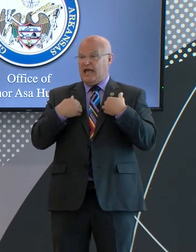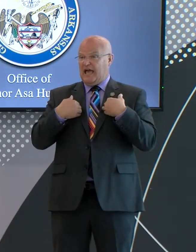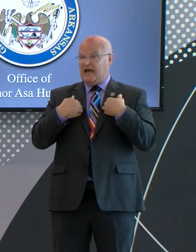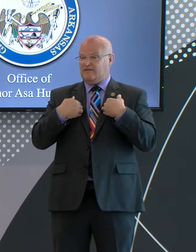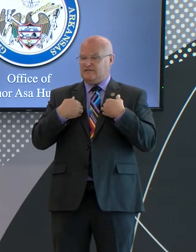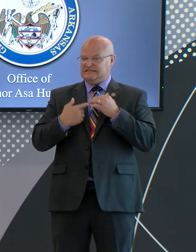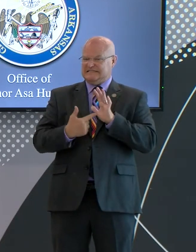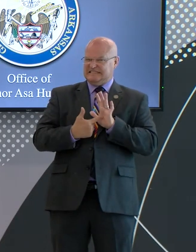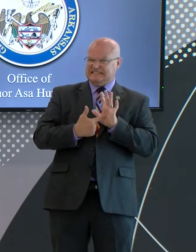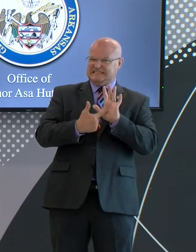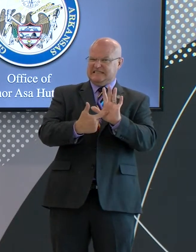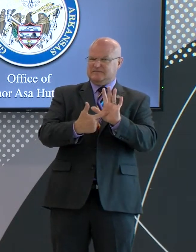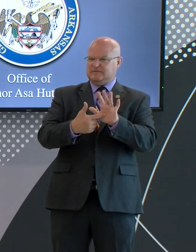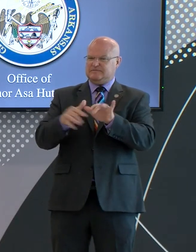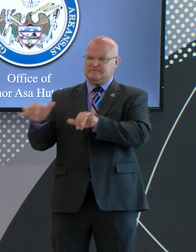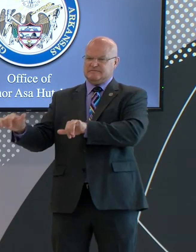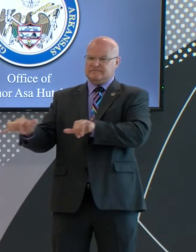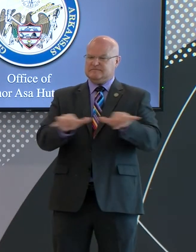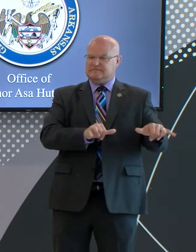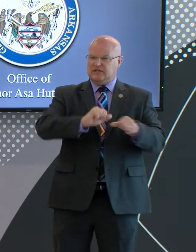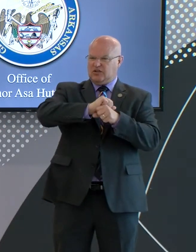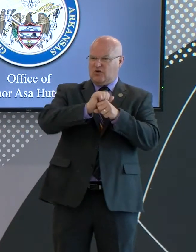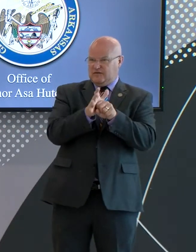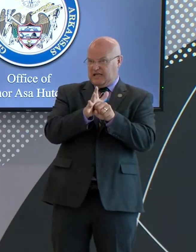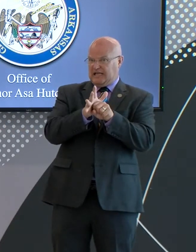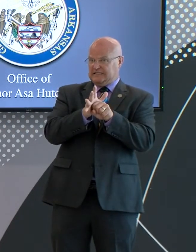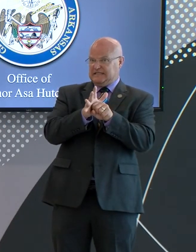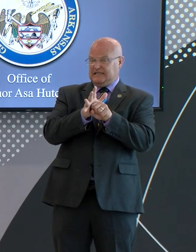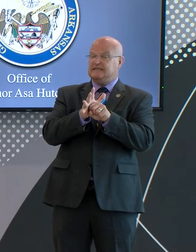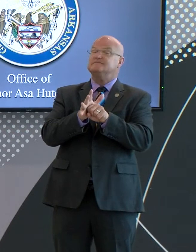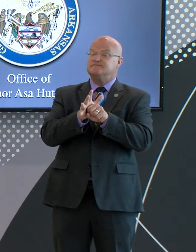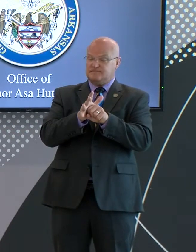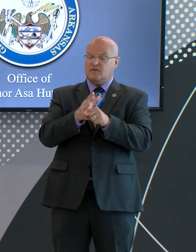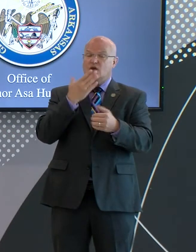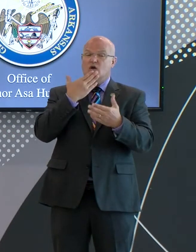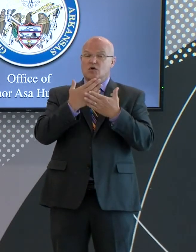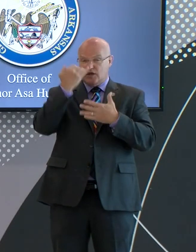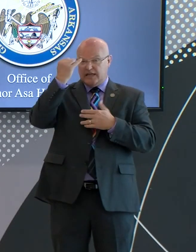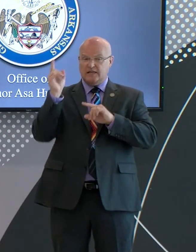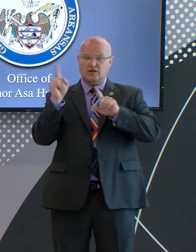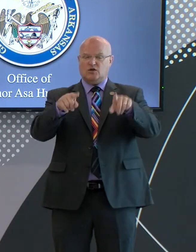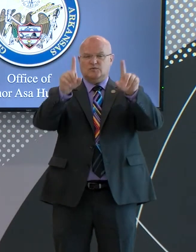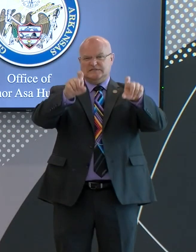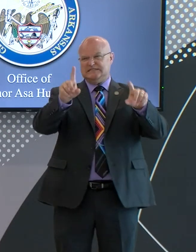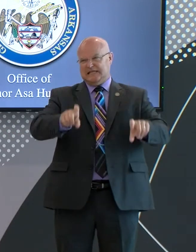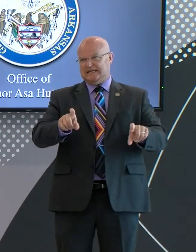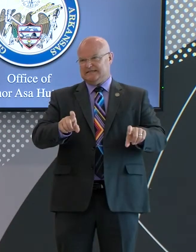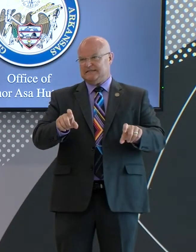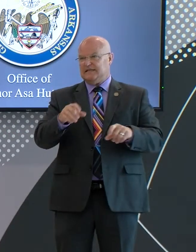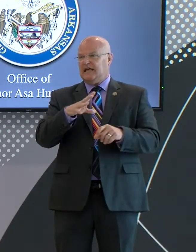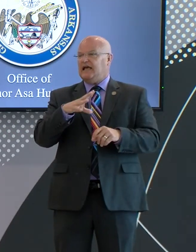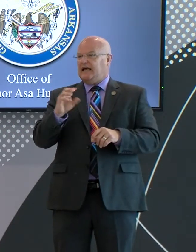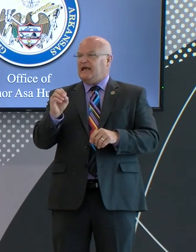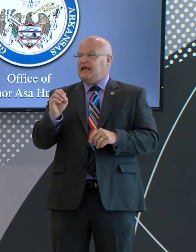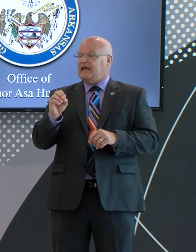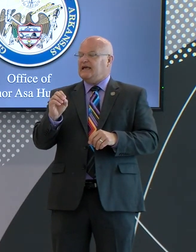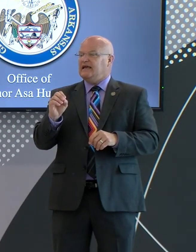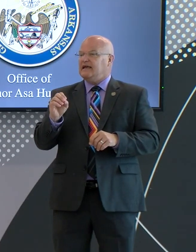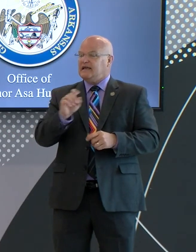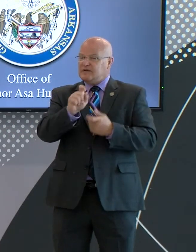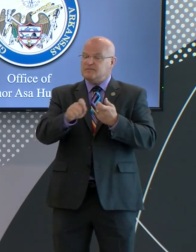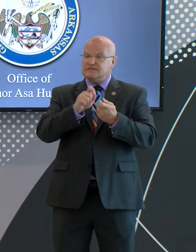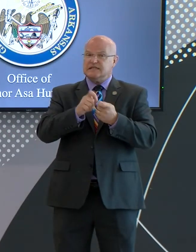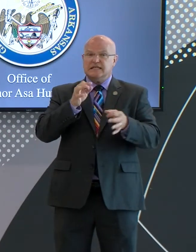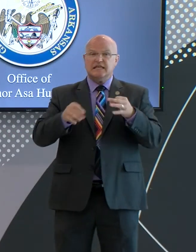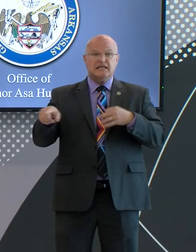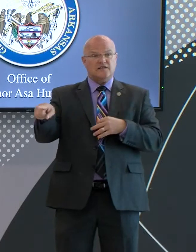any symptoms that are consistent with COVID-19, it would be a good idea to go get a test. And